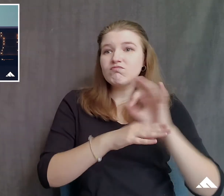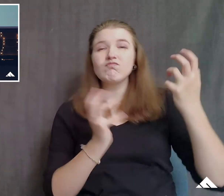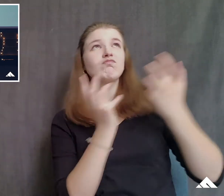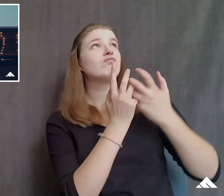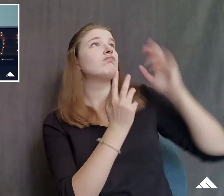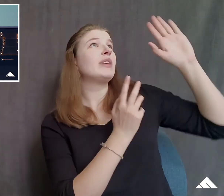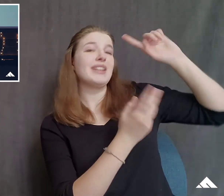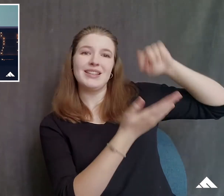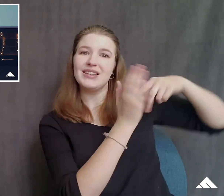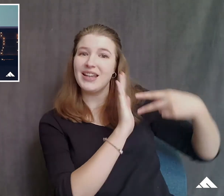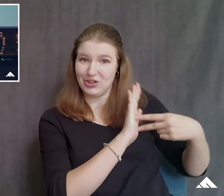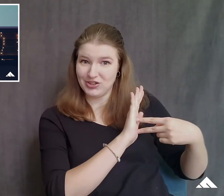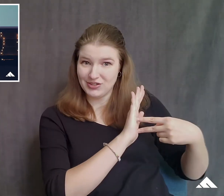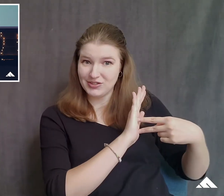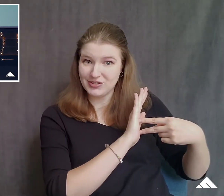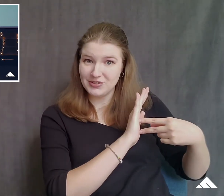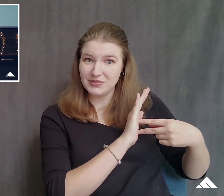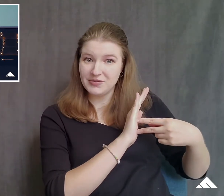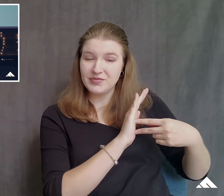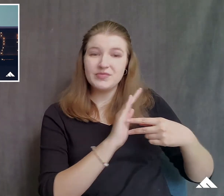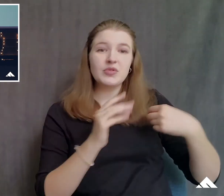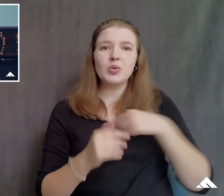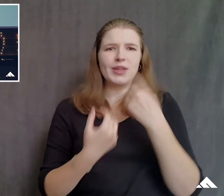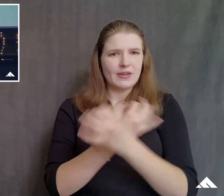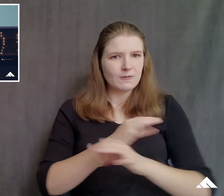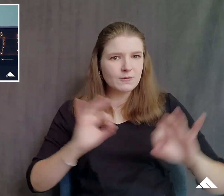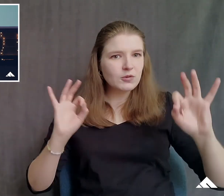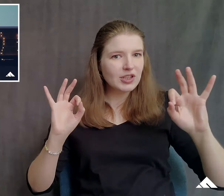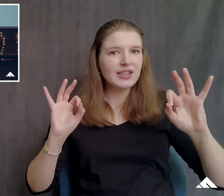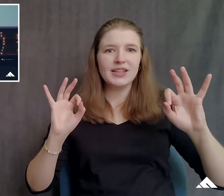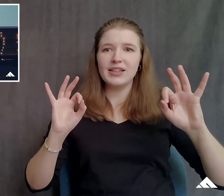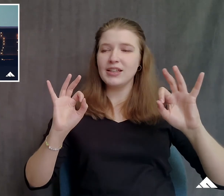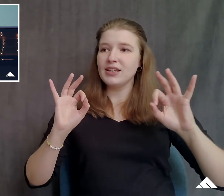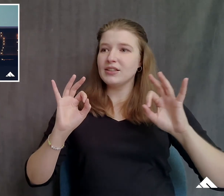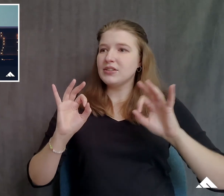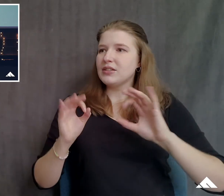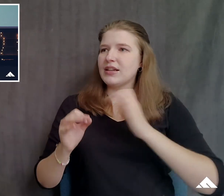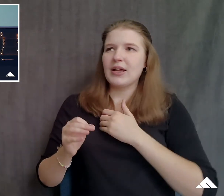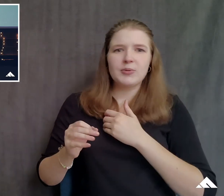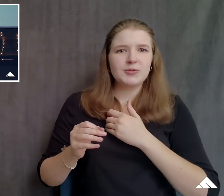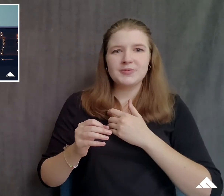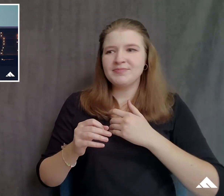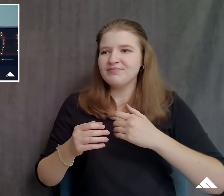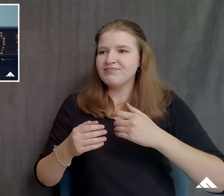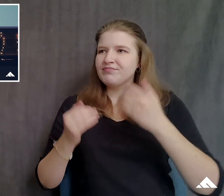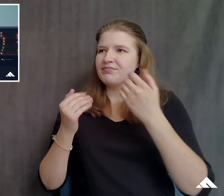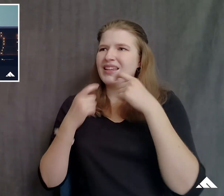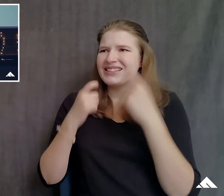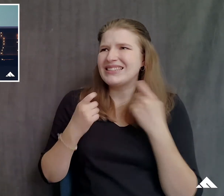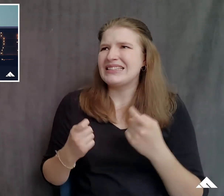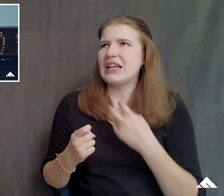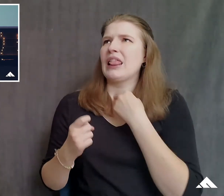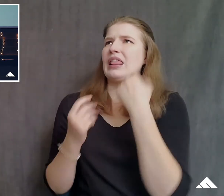function. We're free from the consequences and the limits of